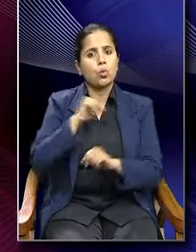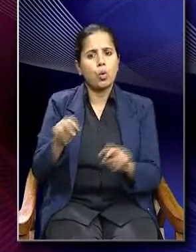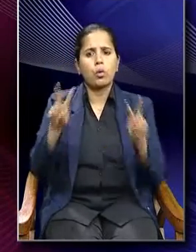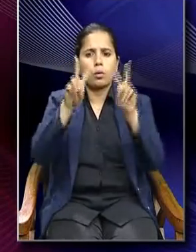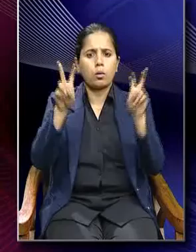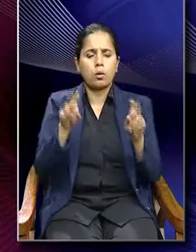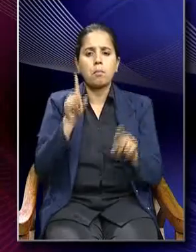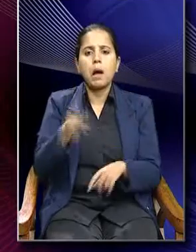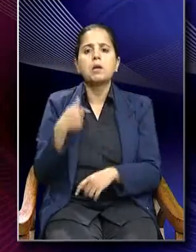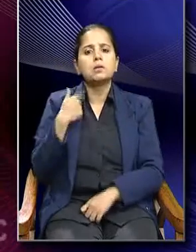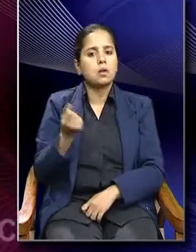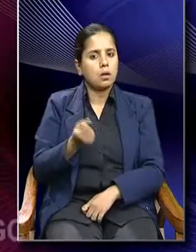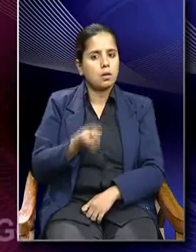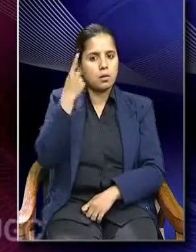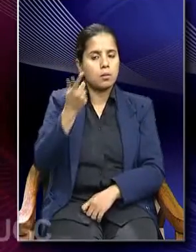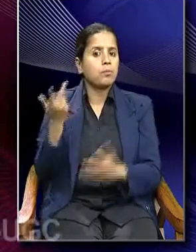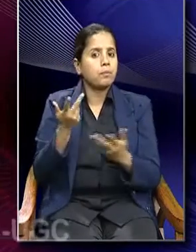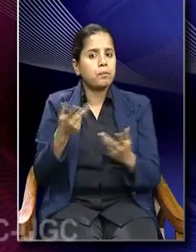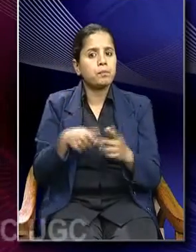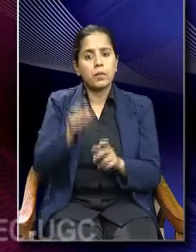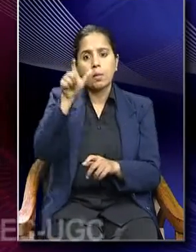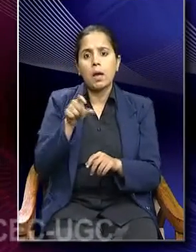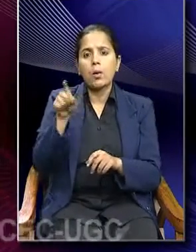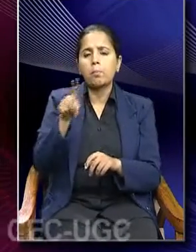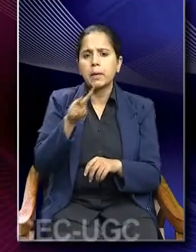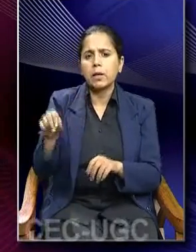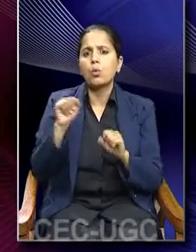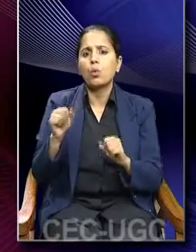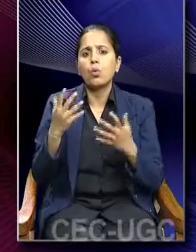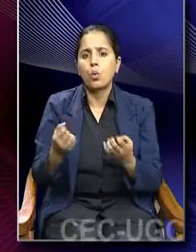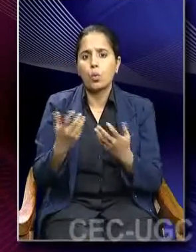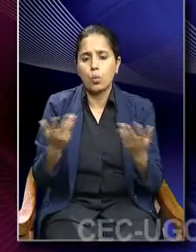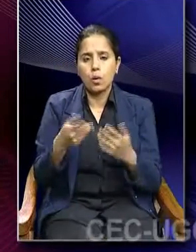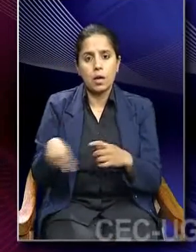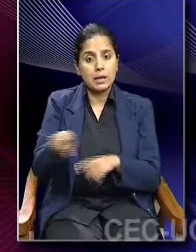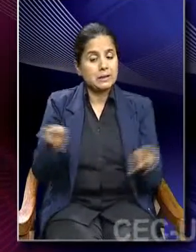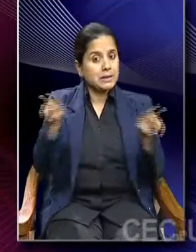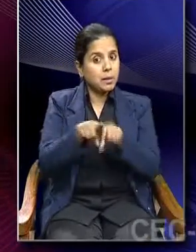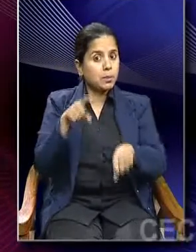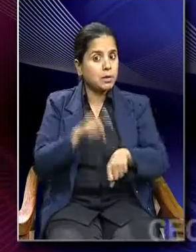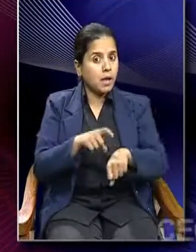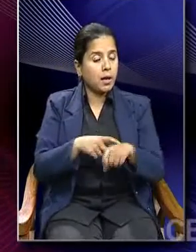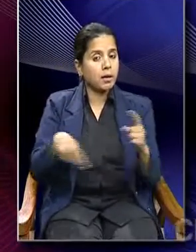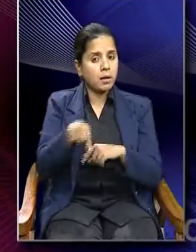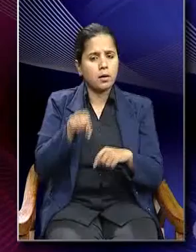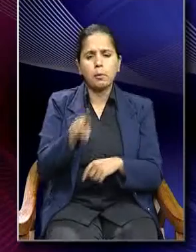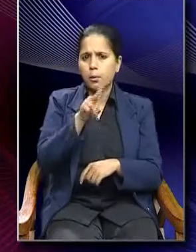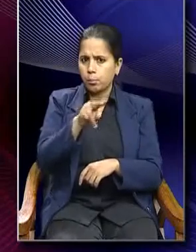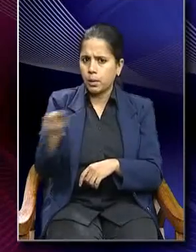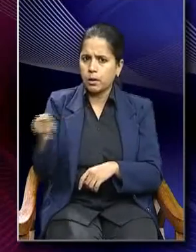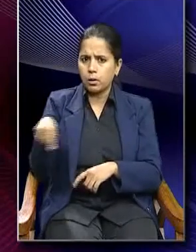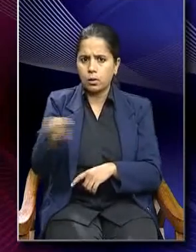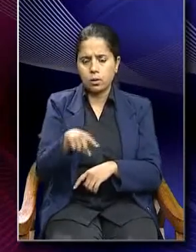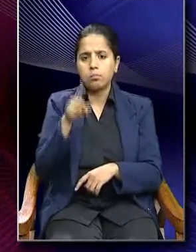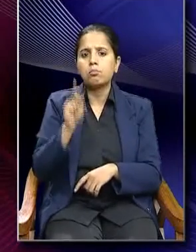be understood in terms of individual meaning, and at the same time, the meaning has to